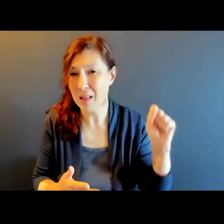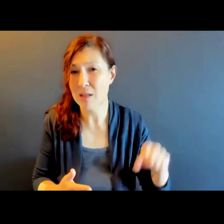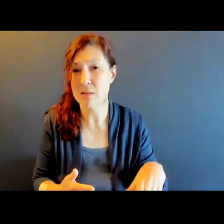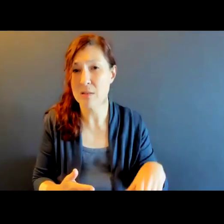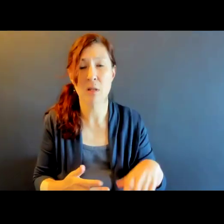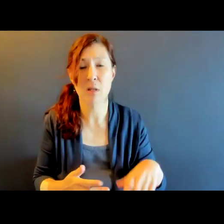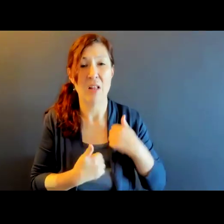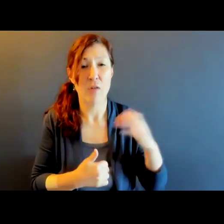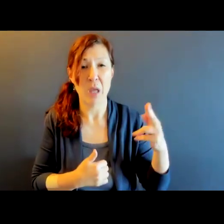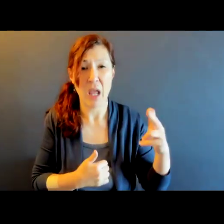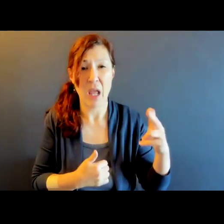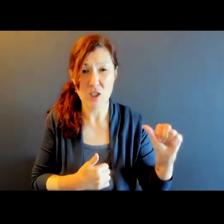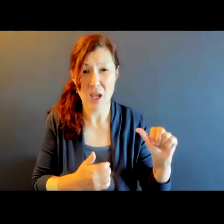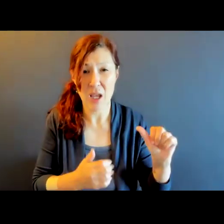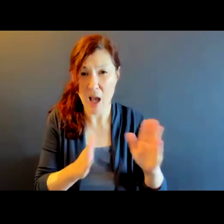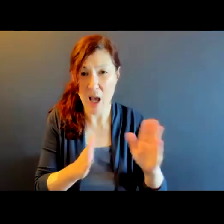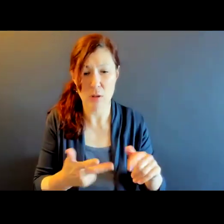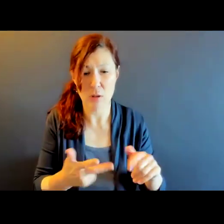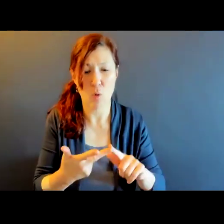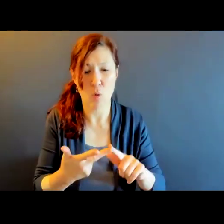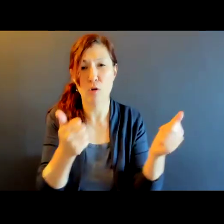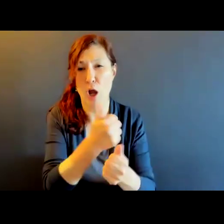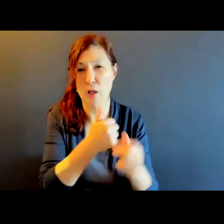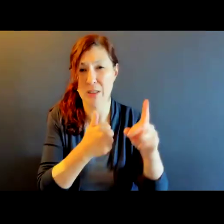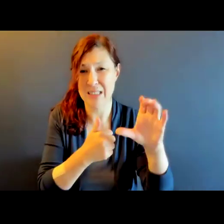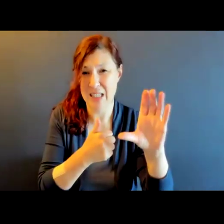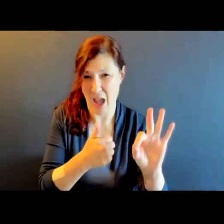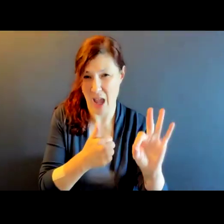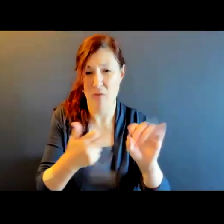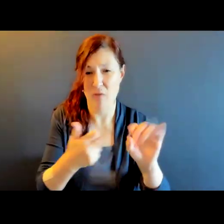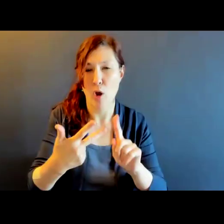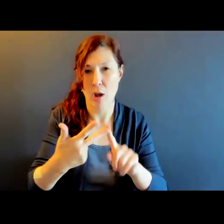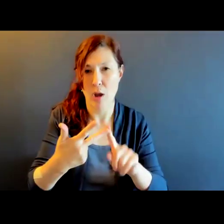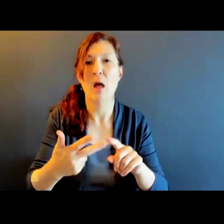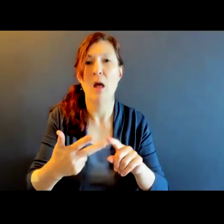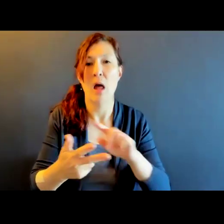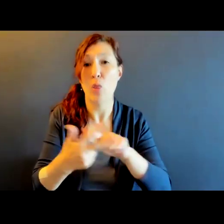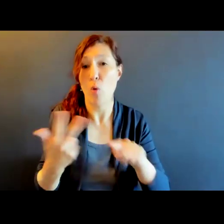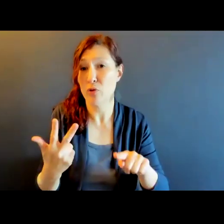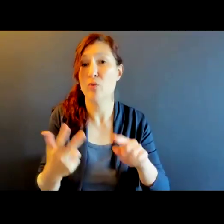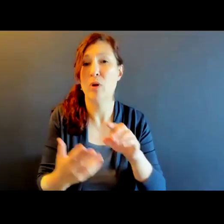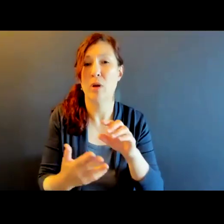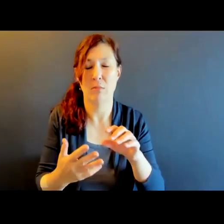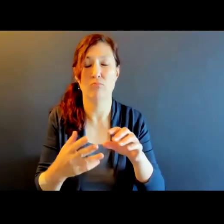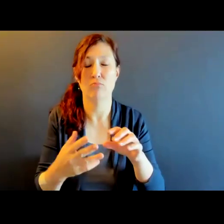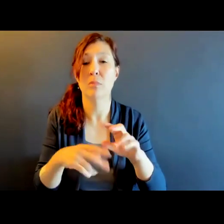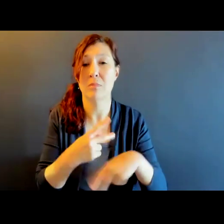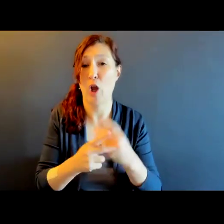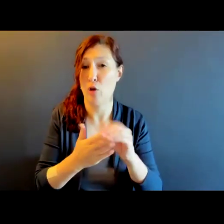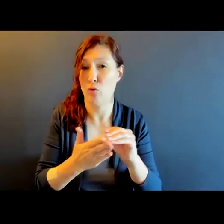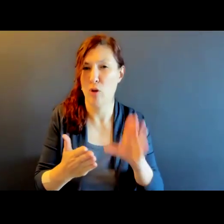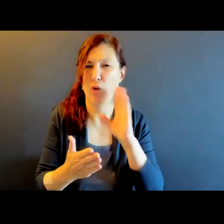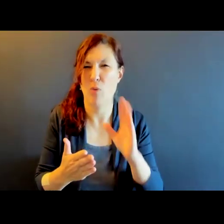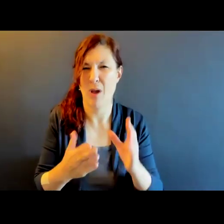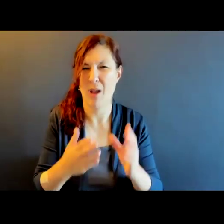or in the care of DCF. Those students currently receive an additional 15 points. Now we'll turn it over to Monica to